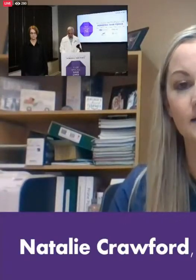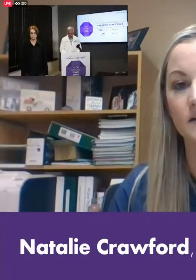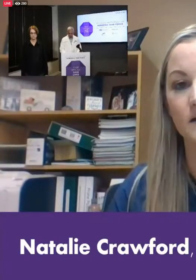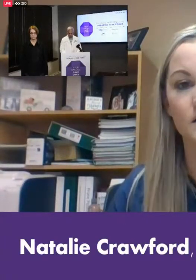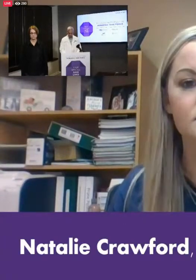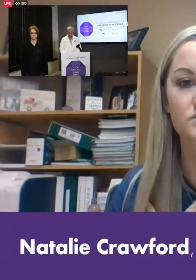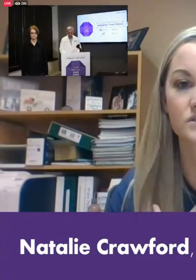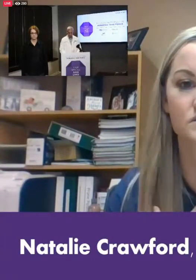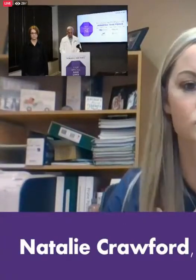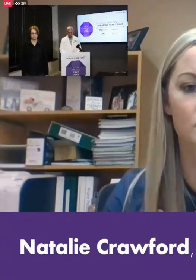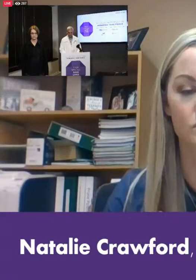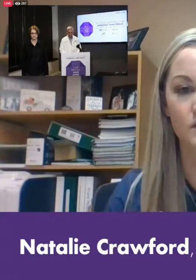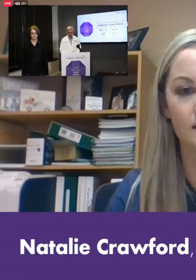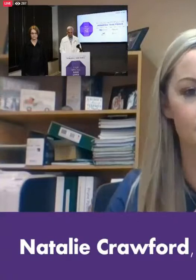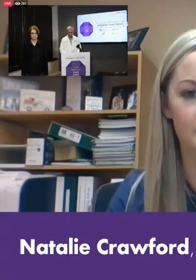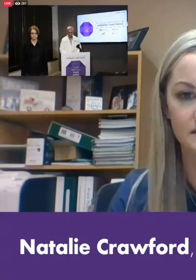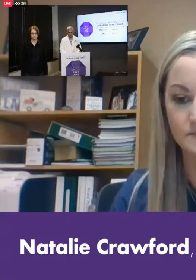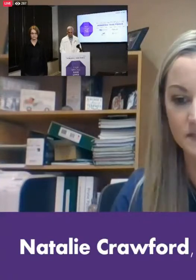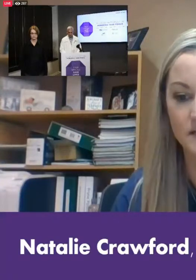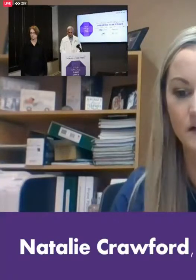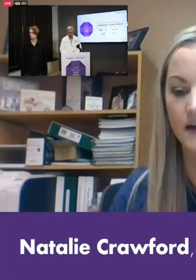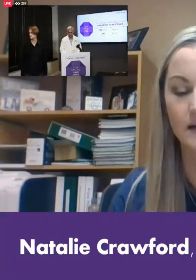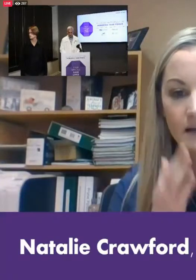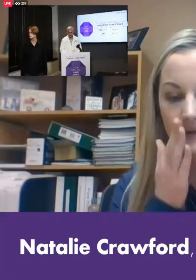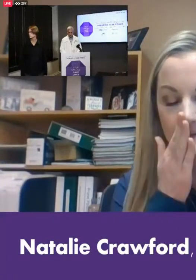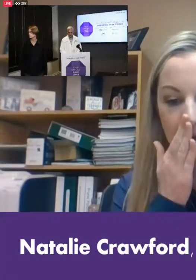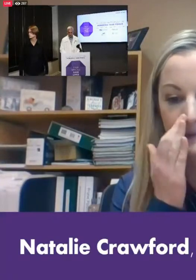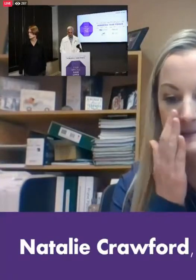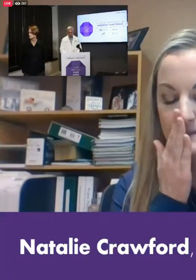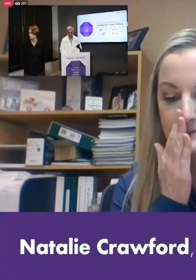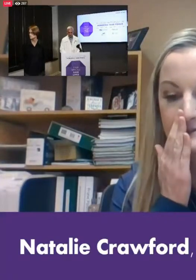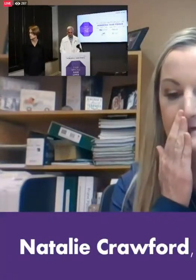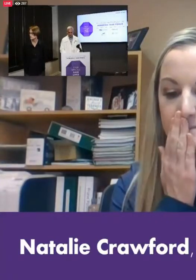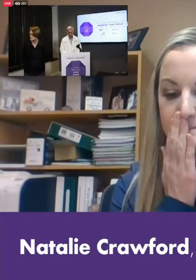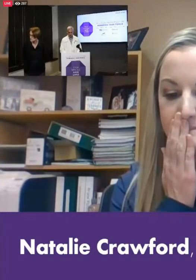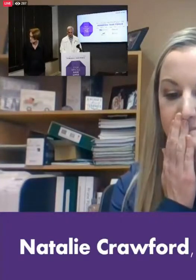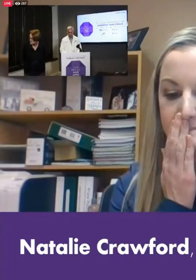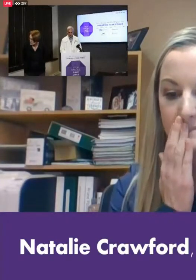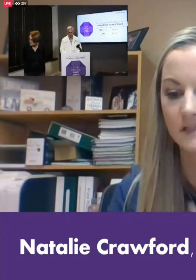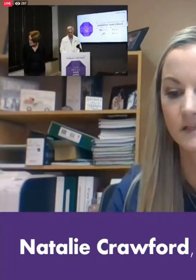And us nurses, we're not the victims here. I get that.